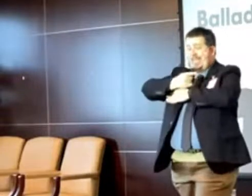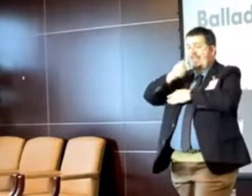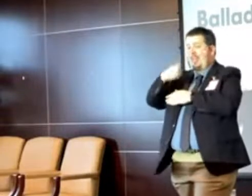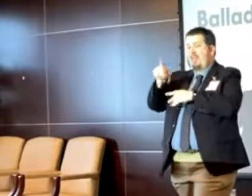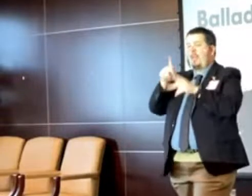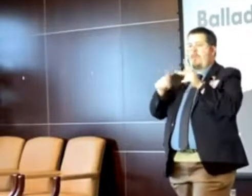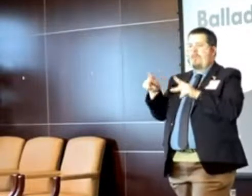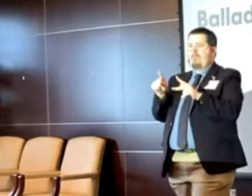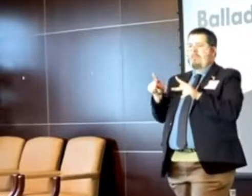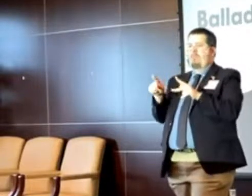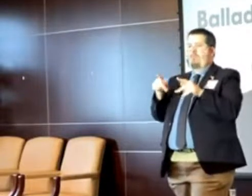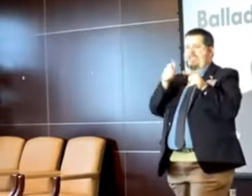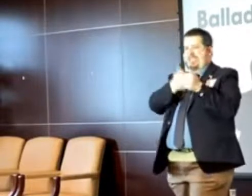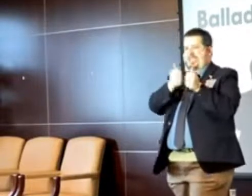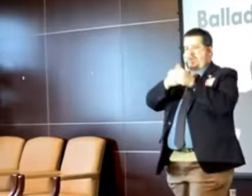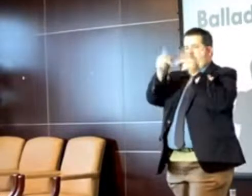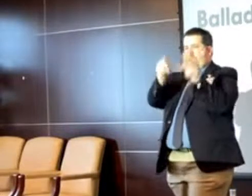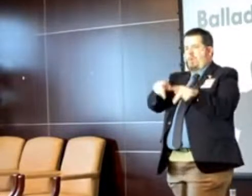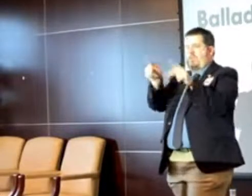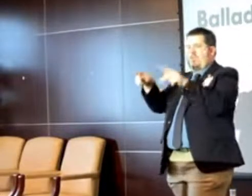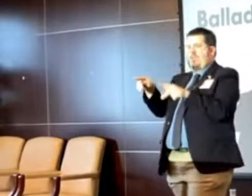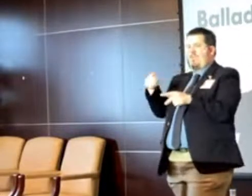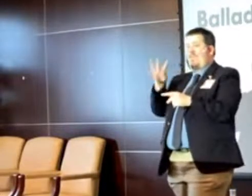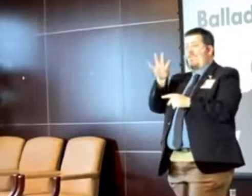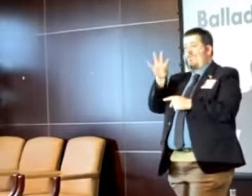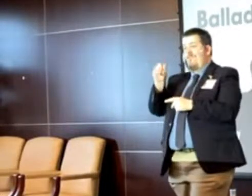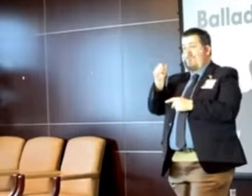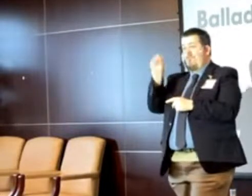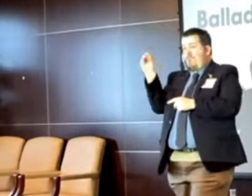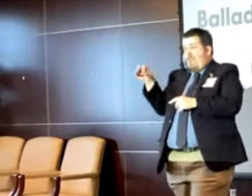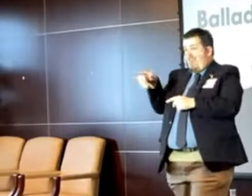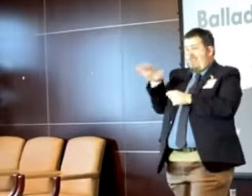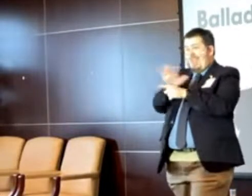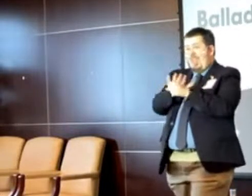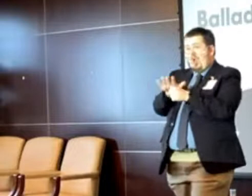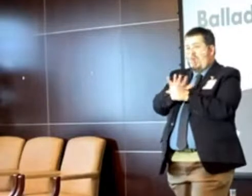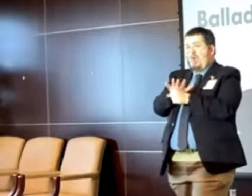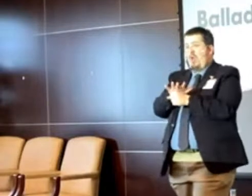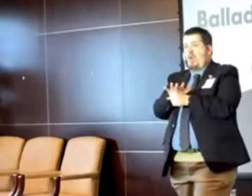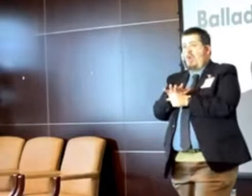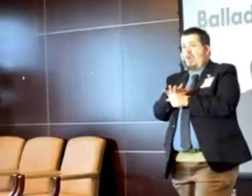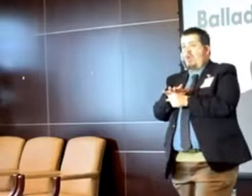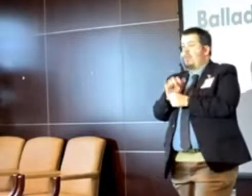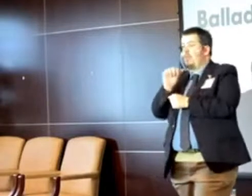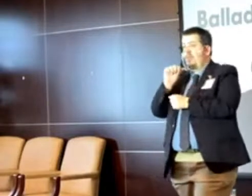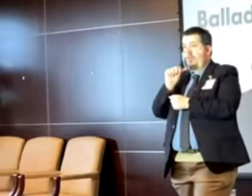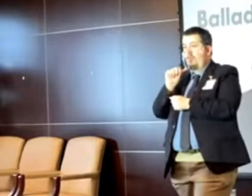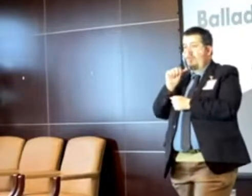are people too. And there's 40% of our region has